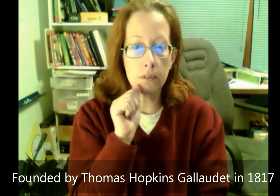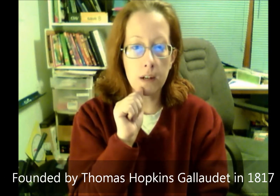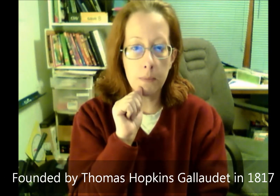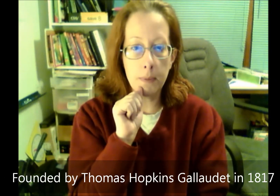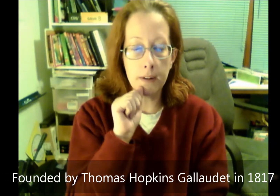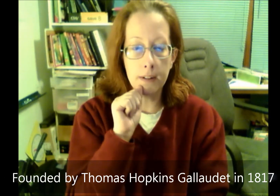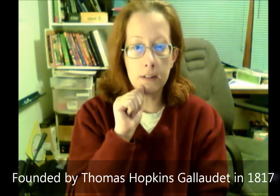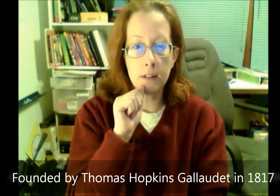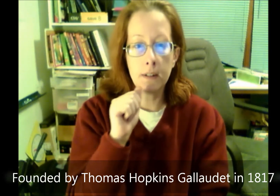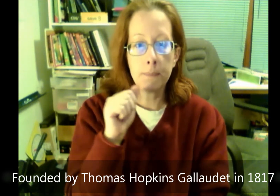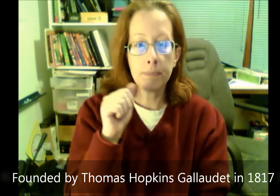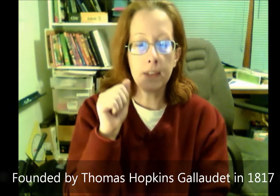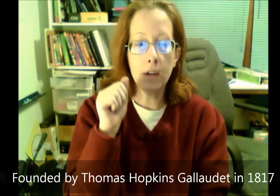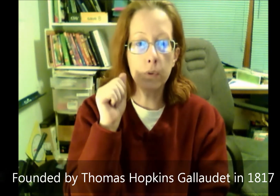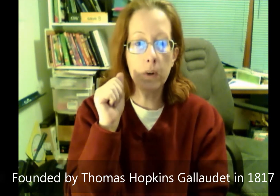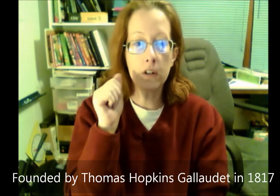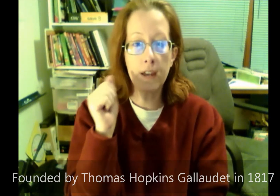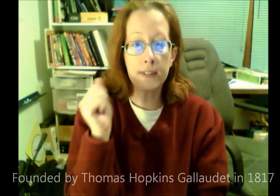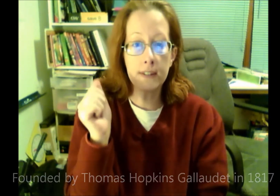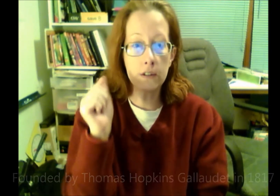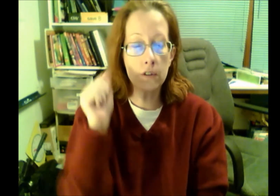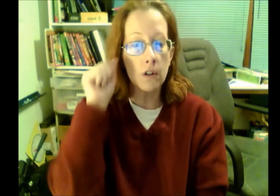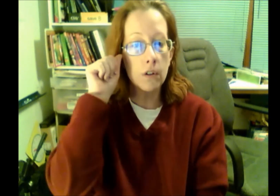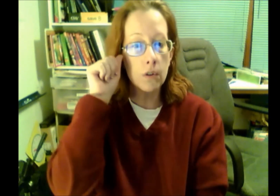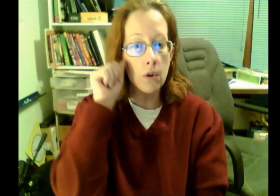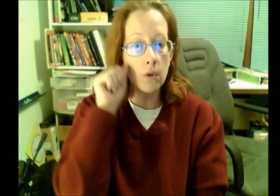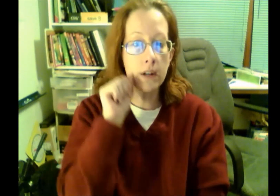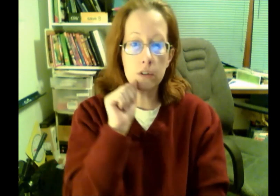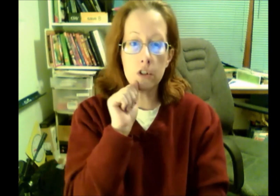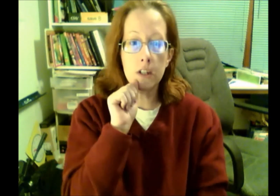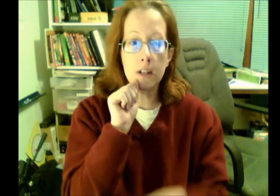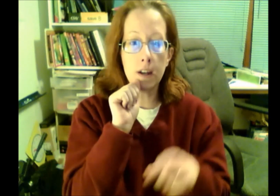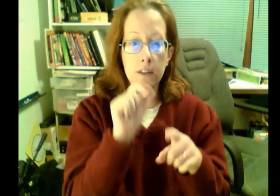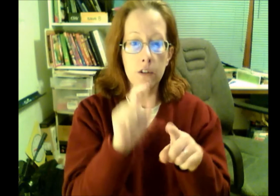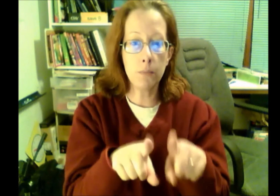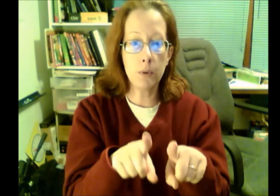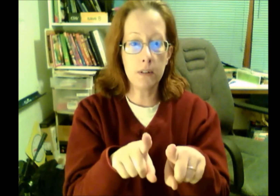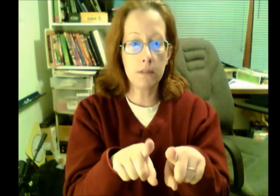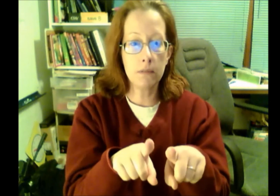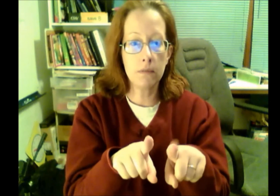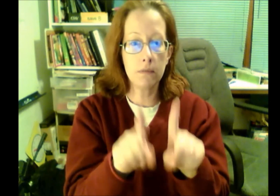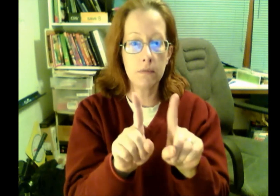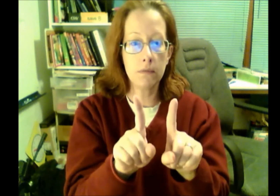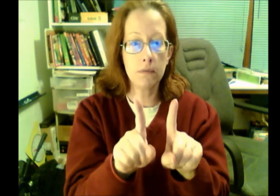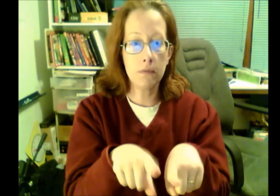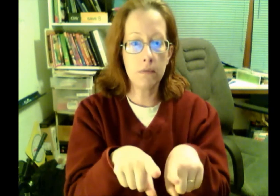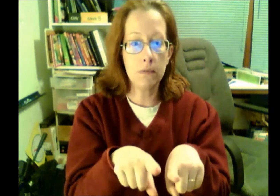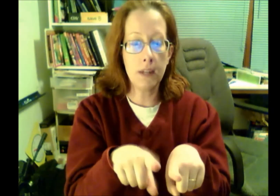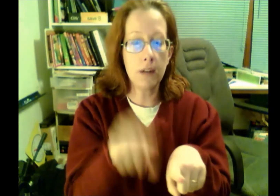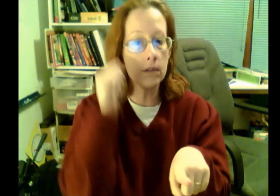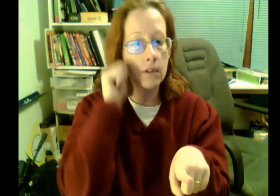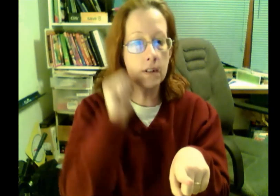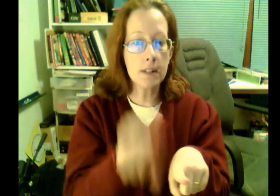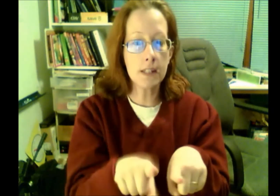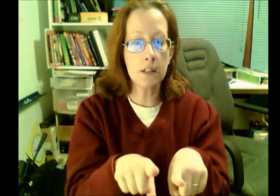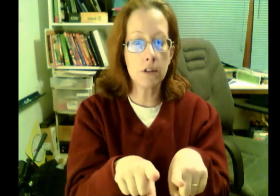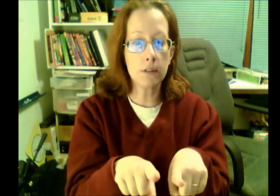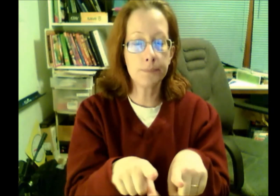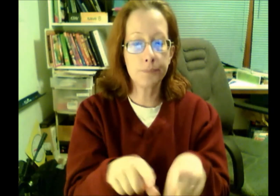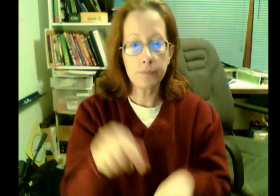of the bonnet. Now, if you wanted to have sister, you go down the cheek and then you put down. So this is sister.